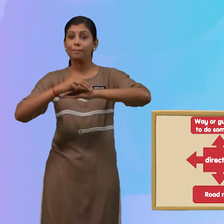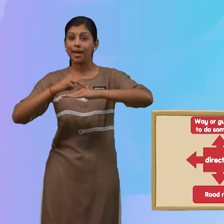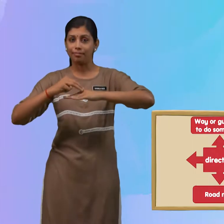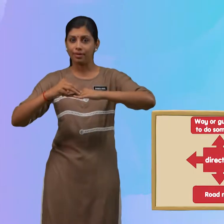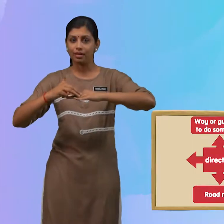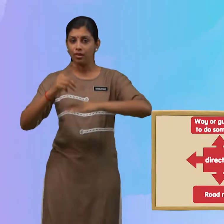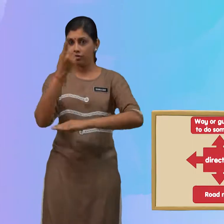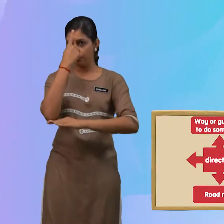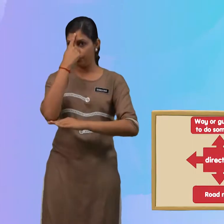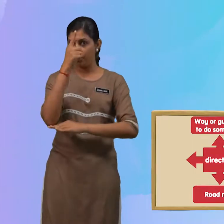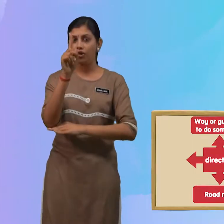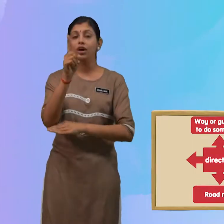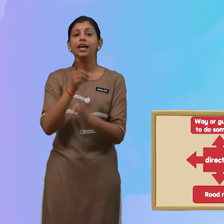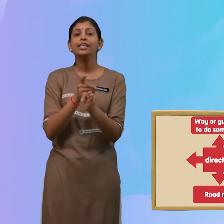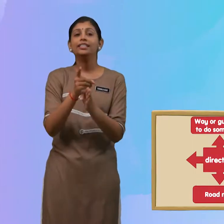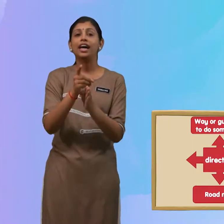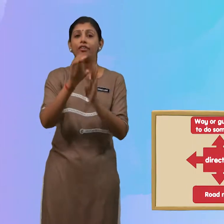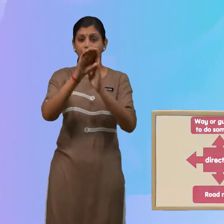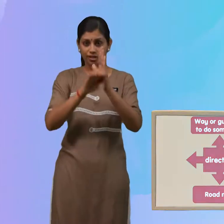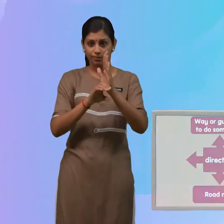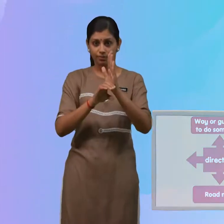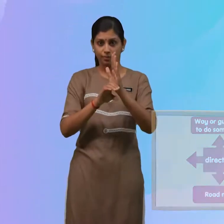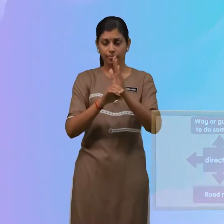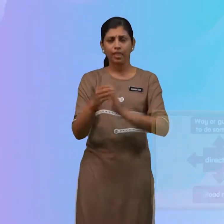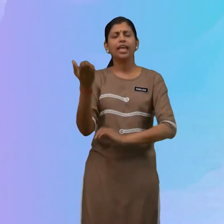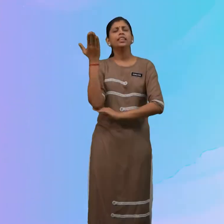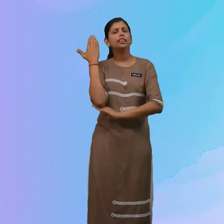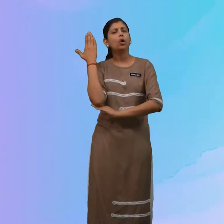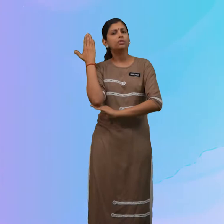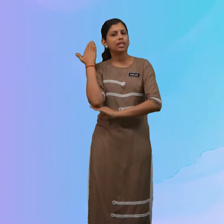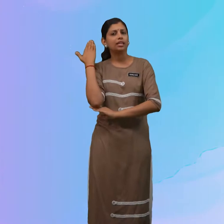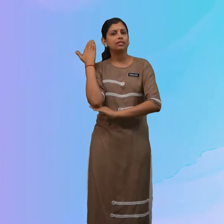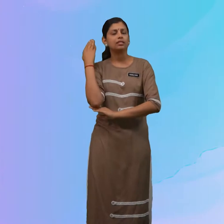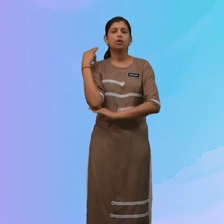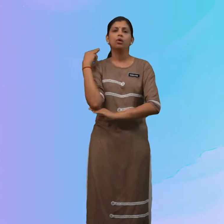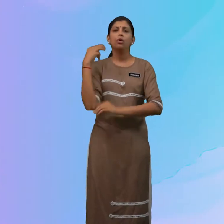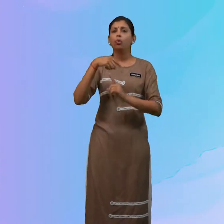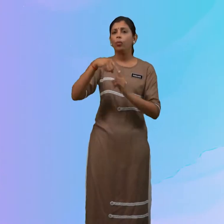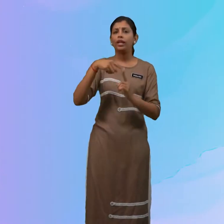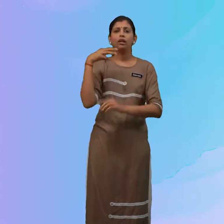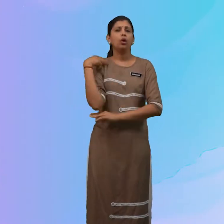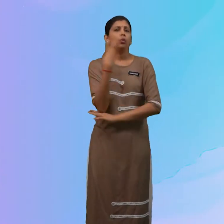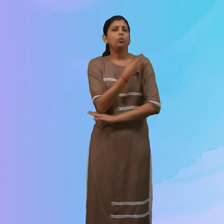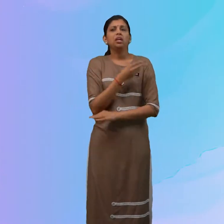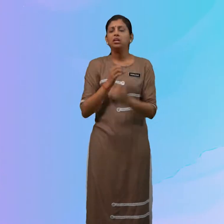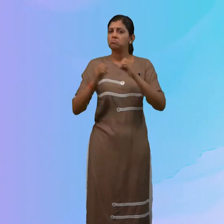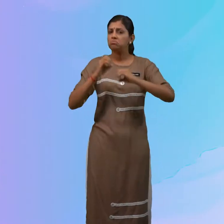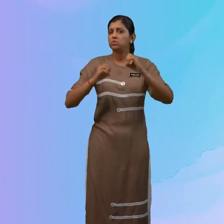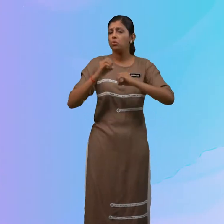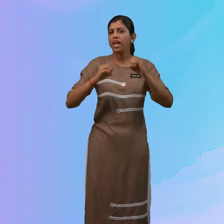map for direction. Those days when we don't